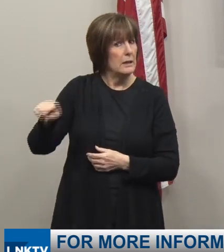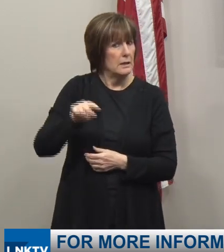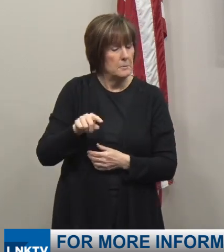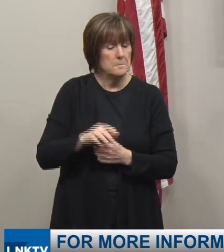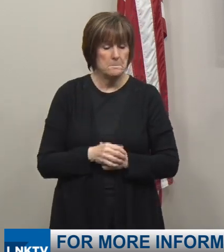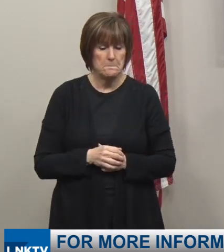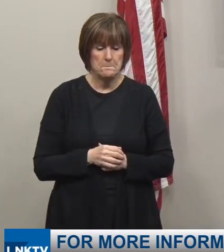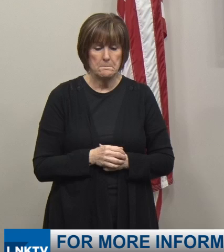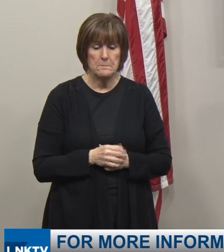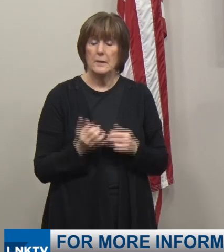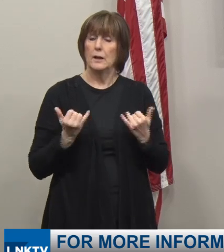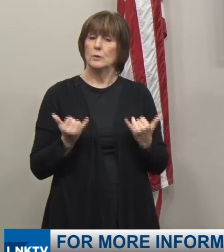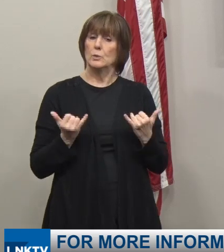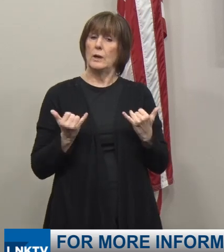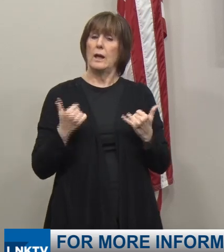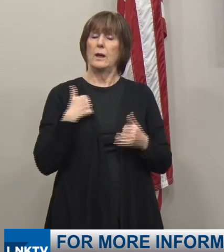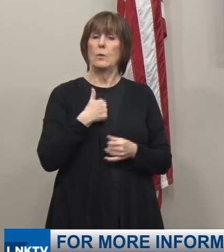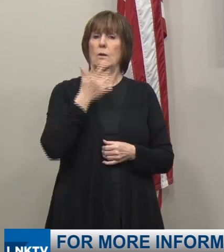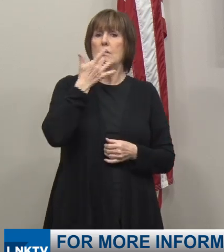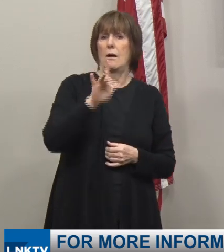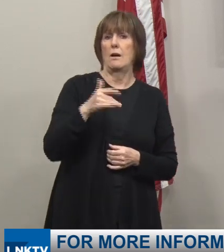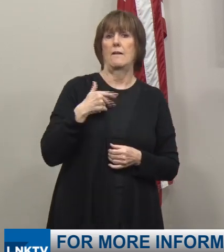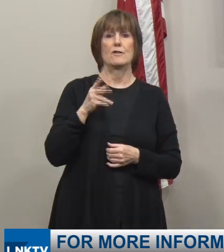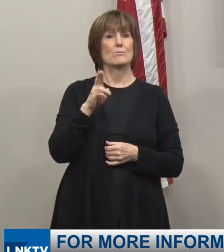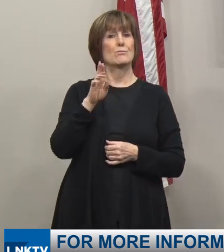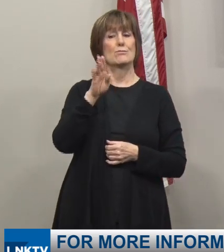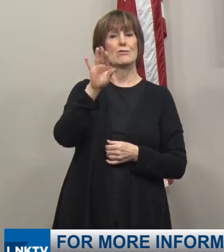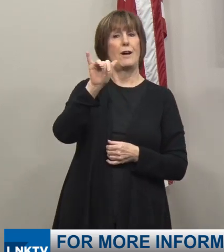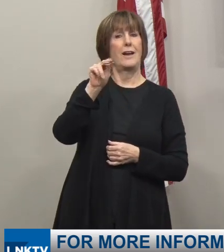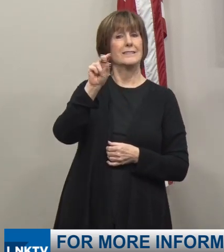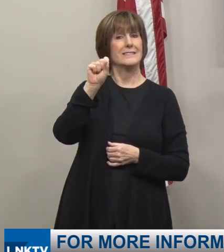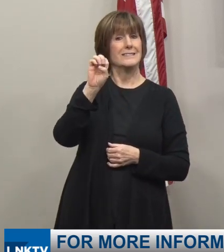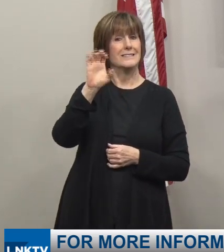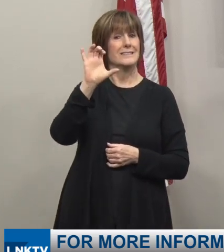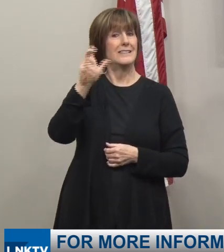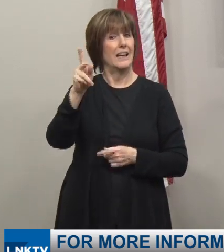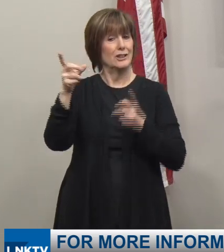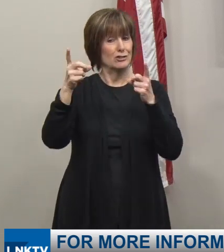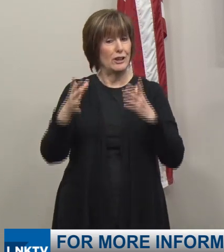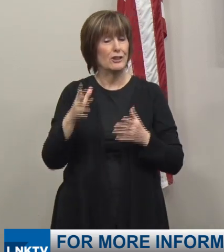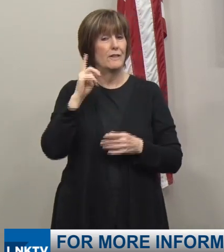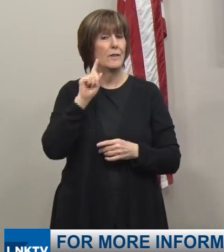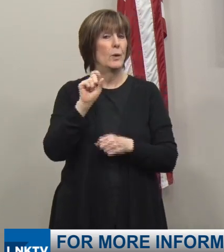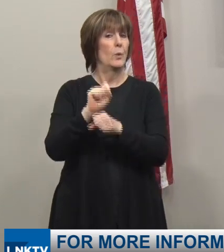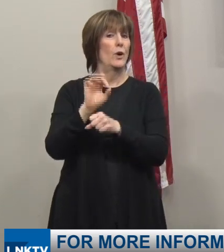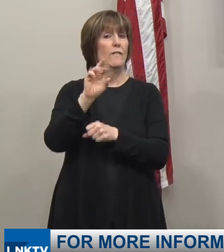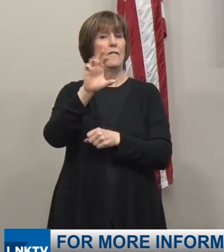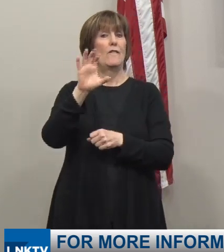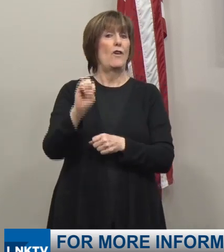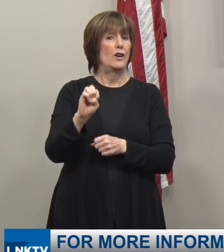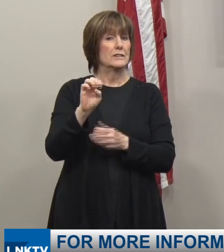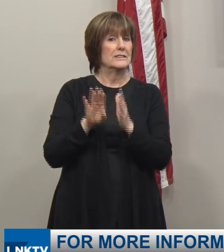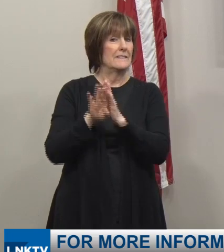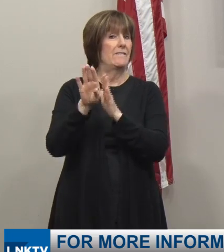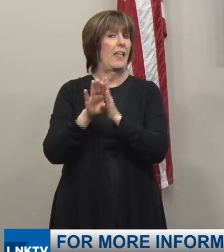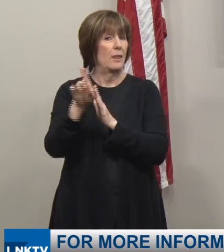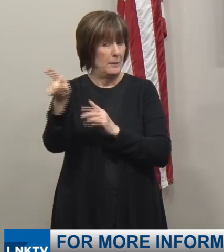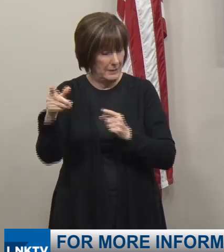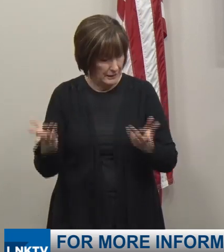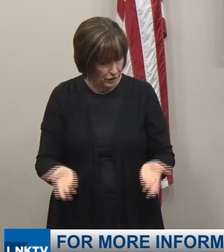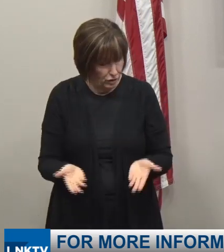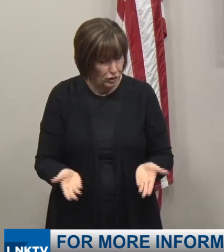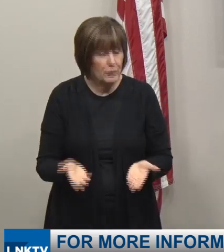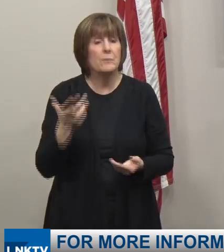few. Today, we are fortunate to have Brian Seck, the Director of Workforce Development for the Lincoln Partnership for Economic Development